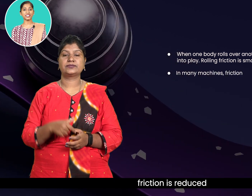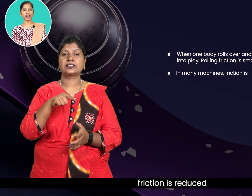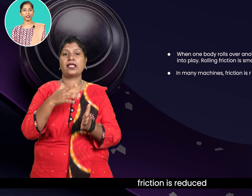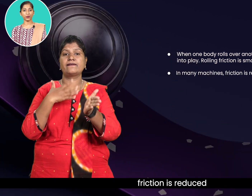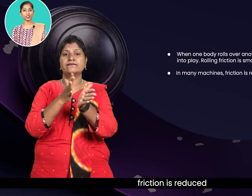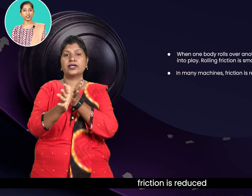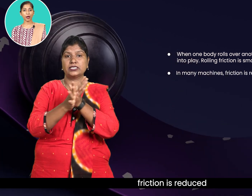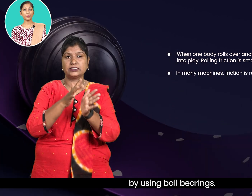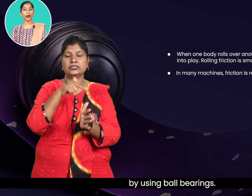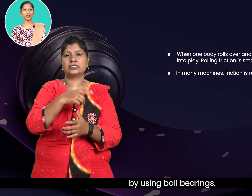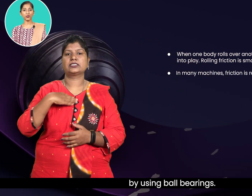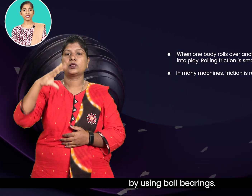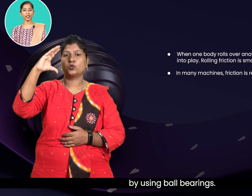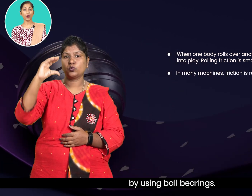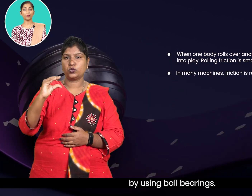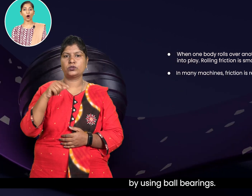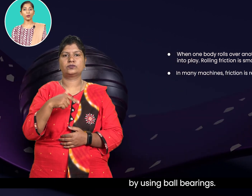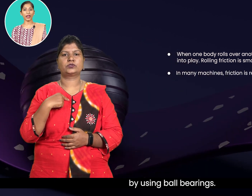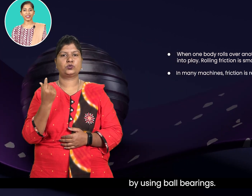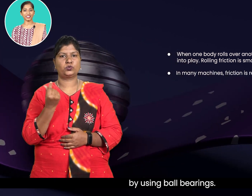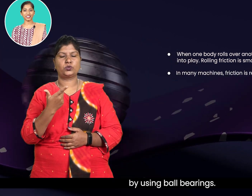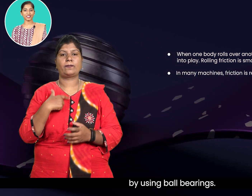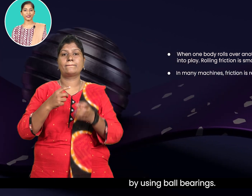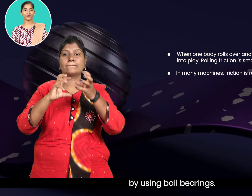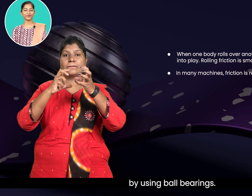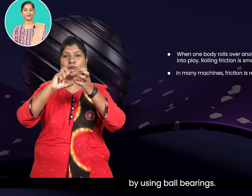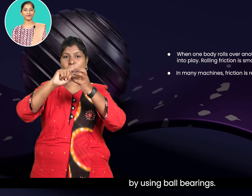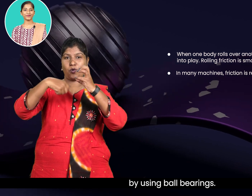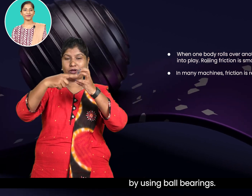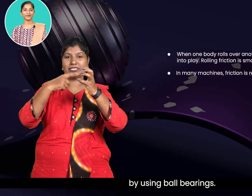friction is reduced by using ball bearings.